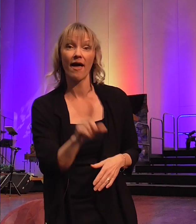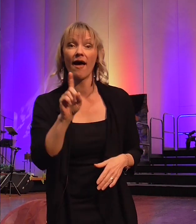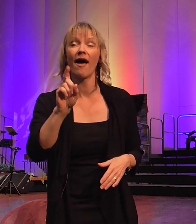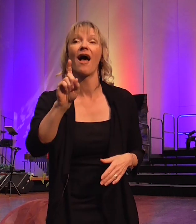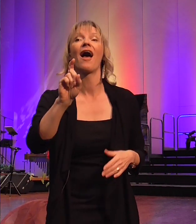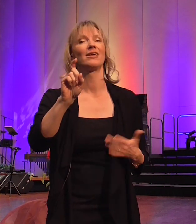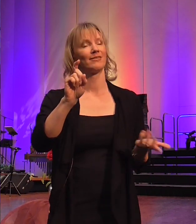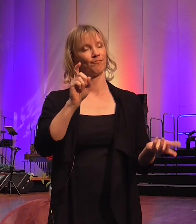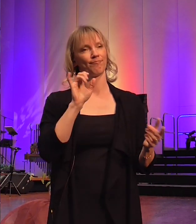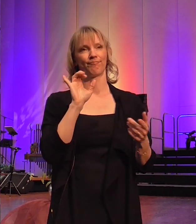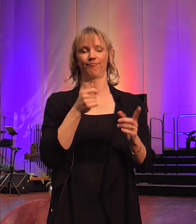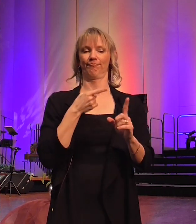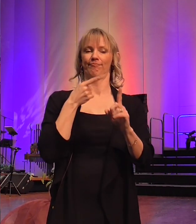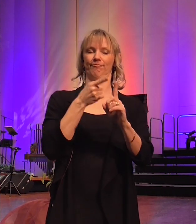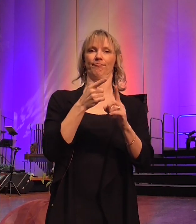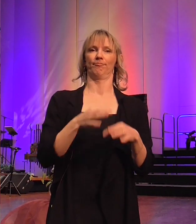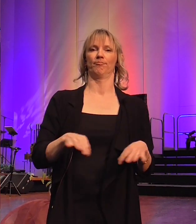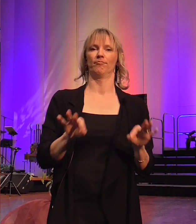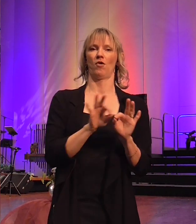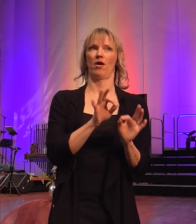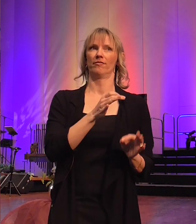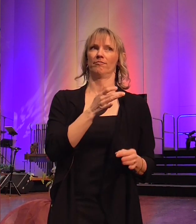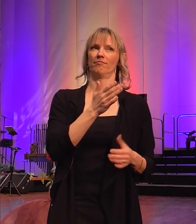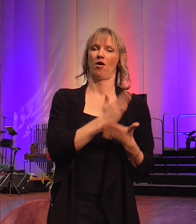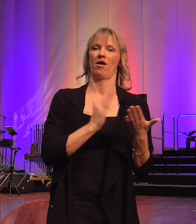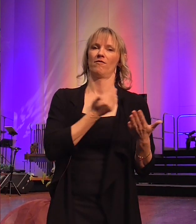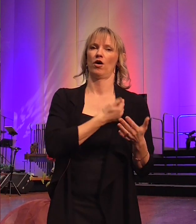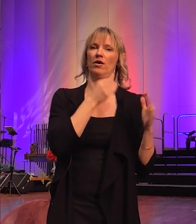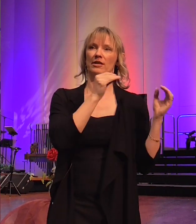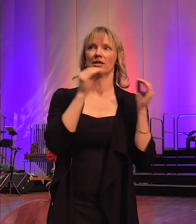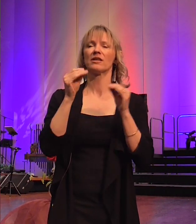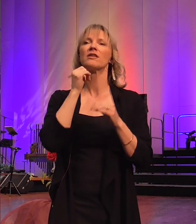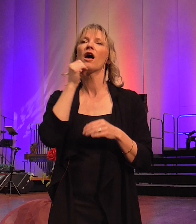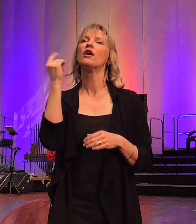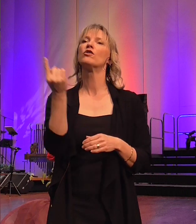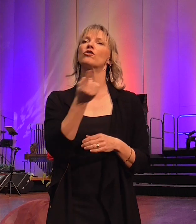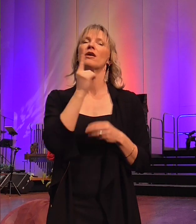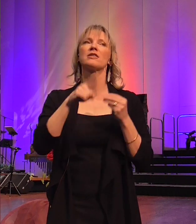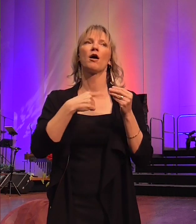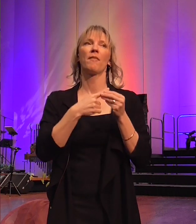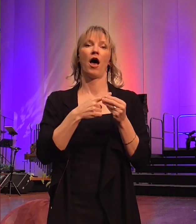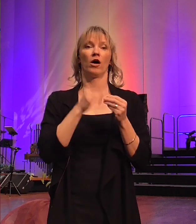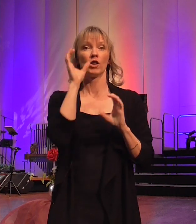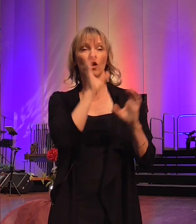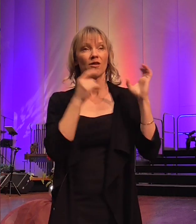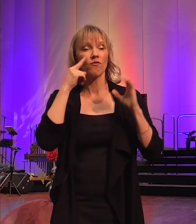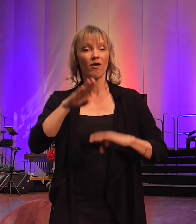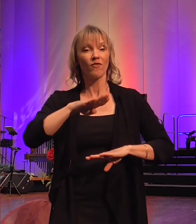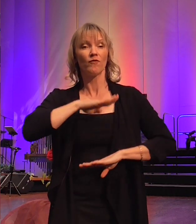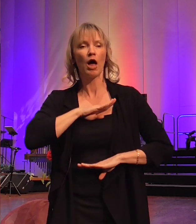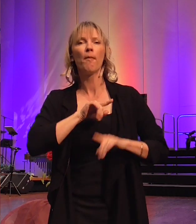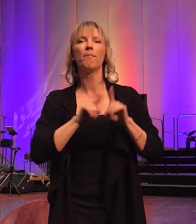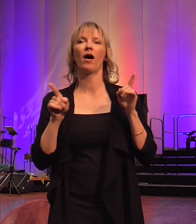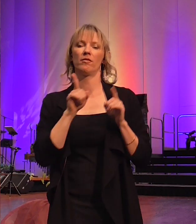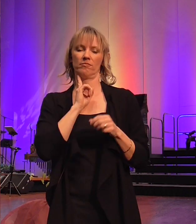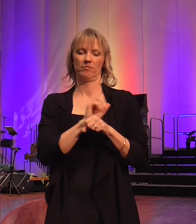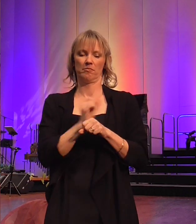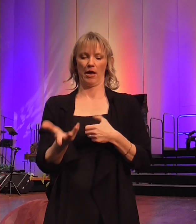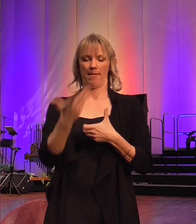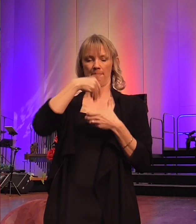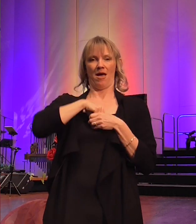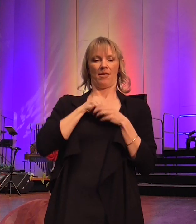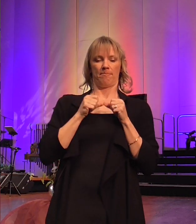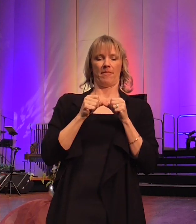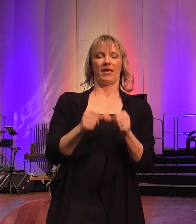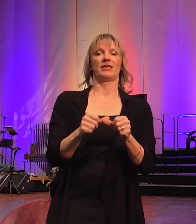It speaks to an important tenet of our teaching, that we're not just about seeking fulfillment, but we're about embodying and